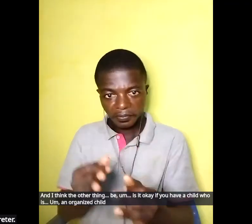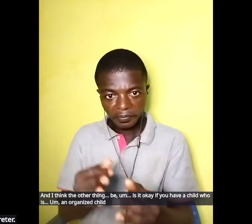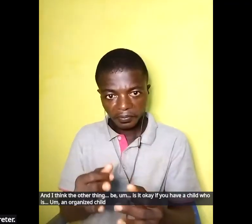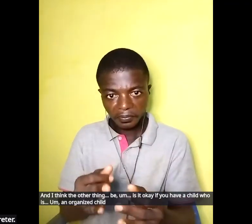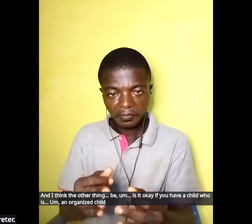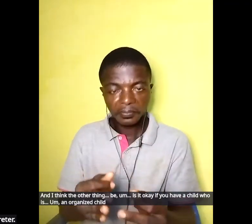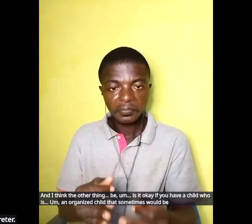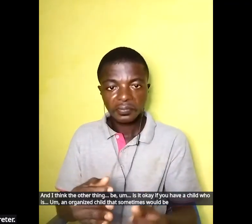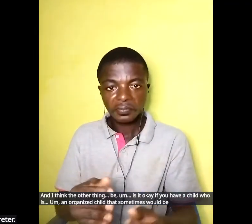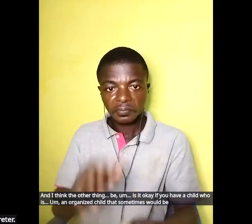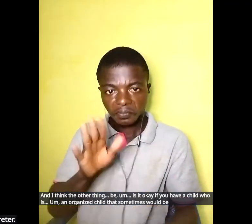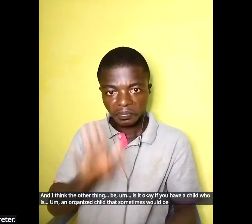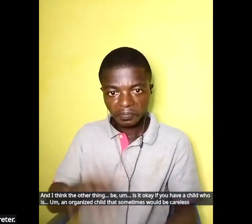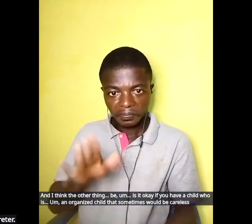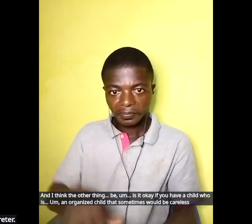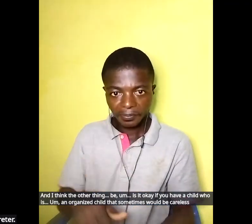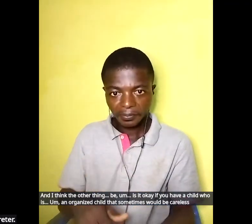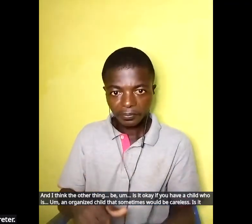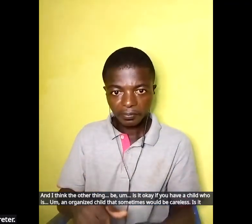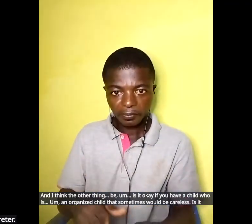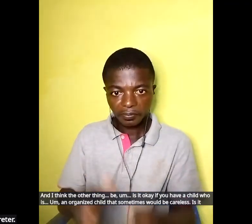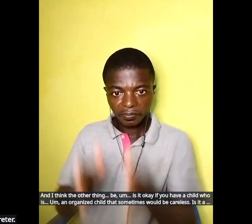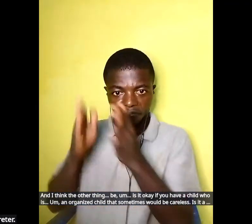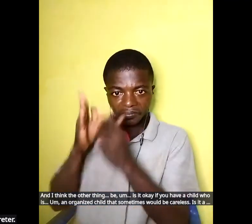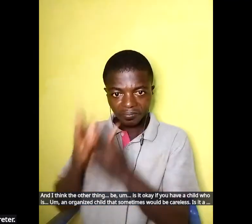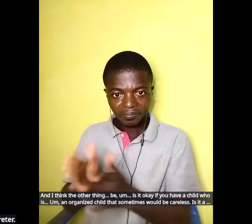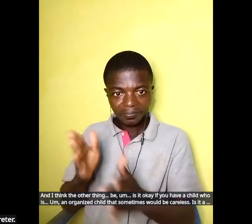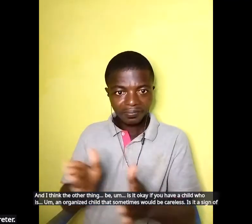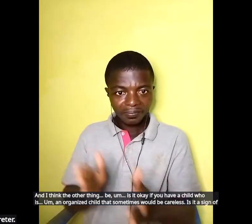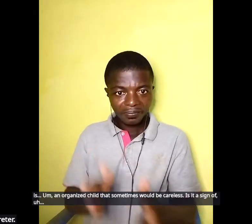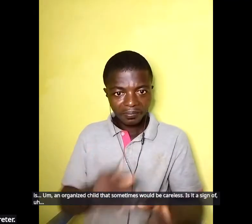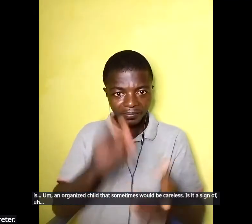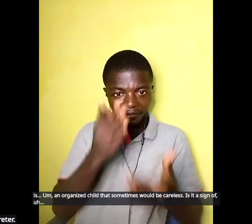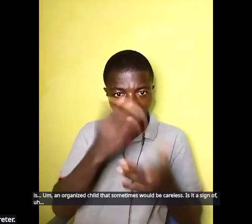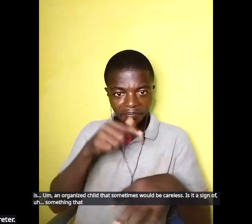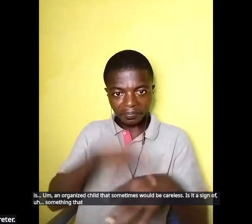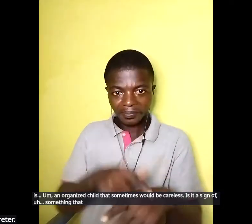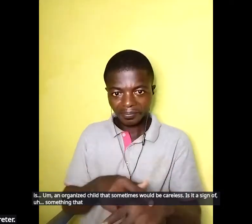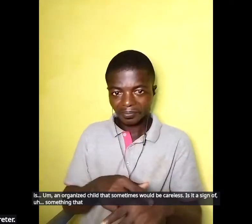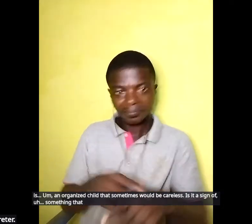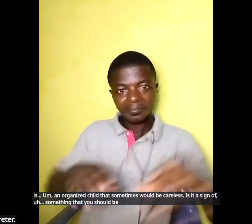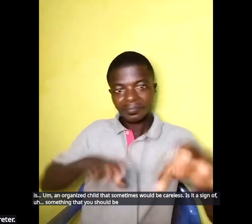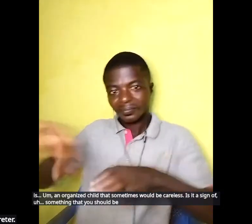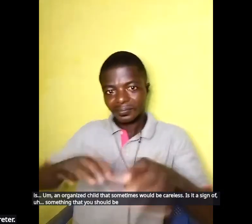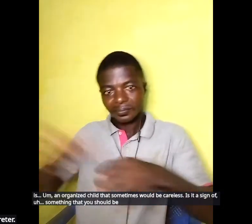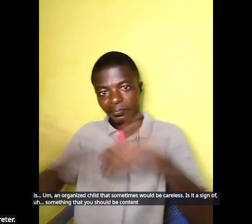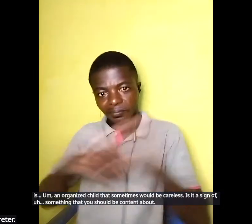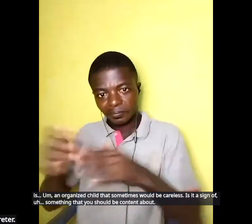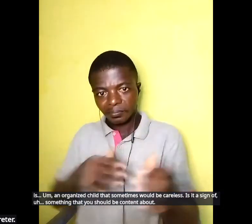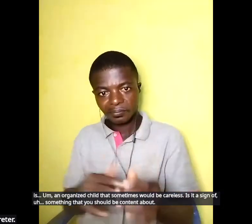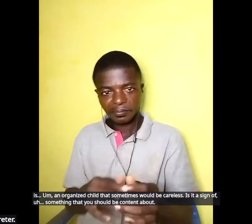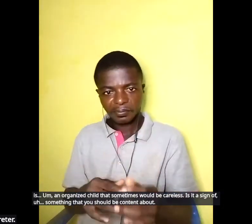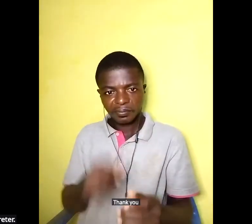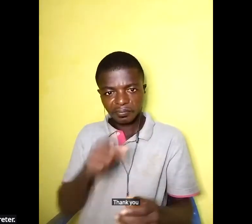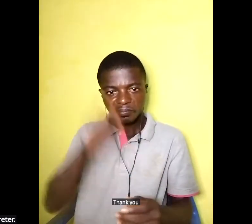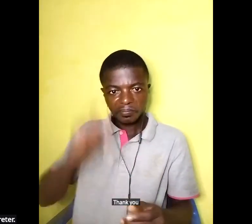be careless? Is it a sign of something that you should be concerned about? Thank